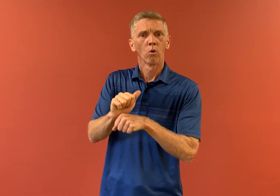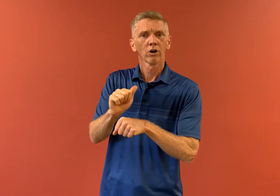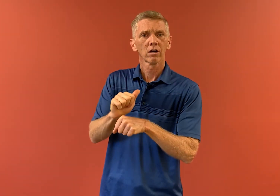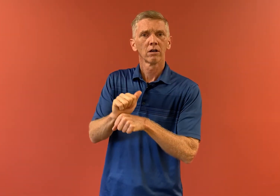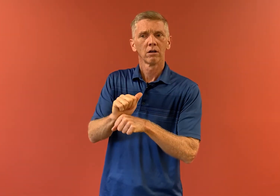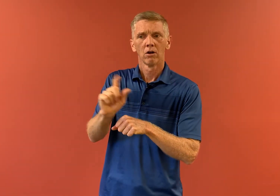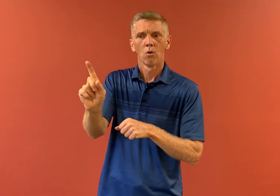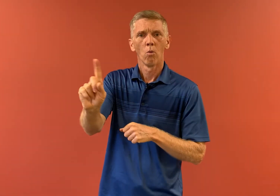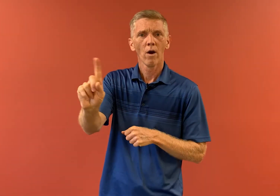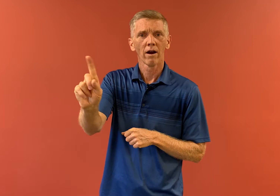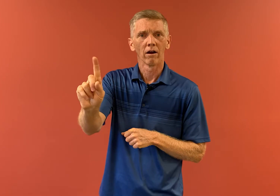work, where?